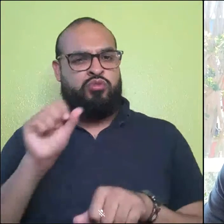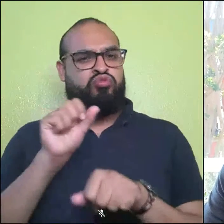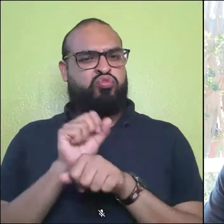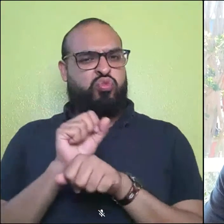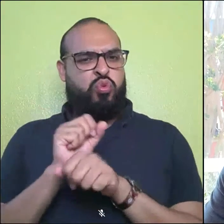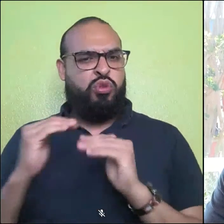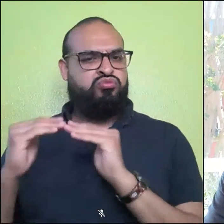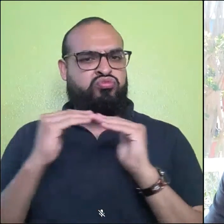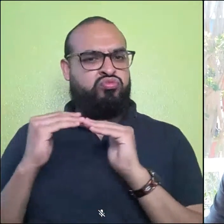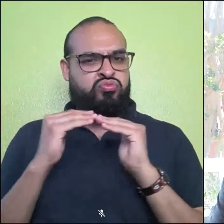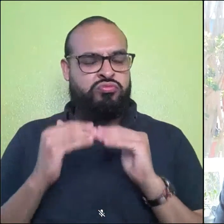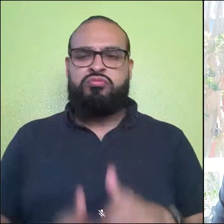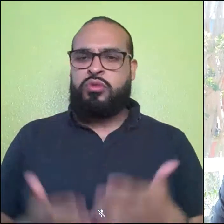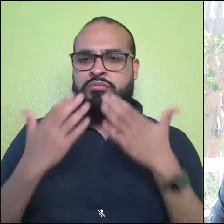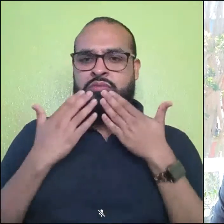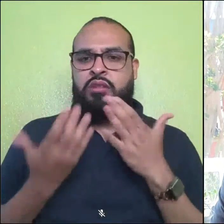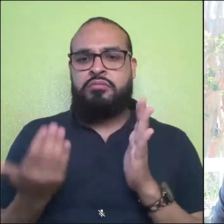you all. I'm dropping the link